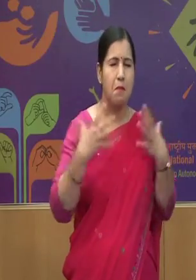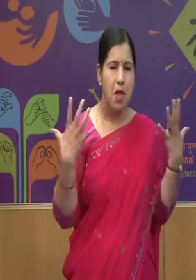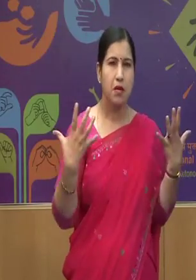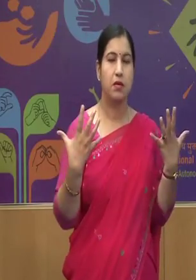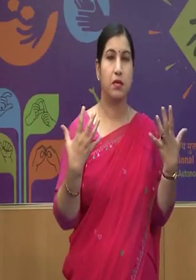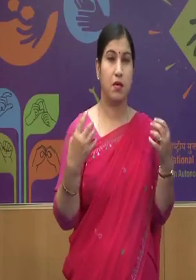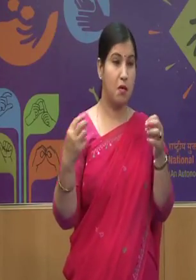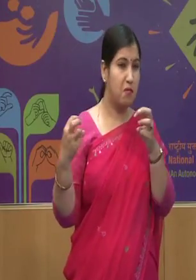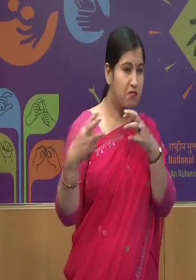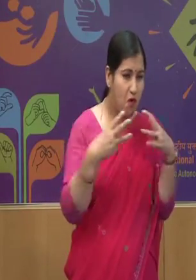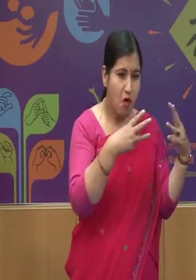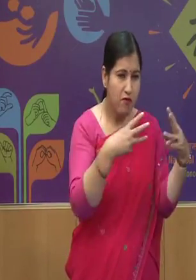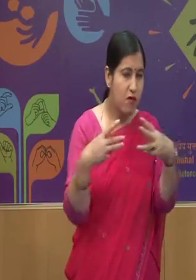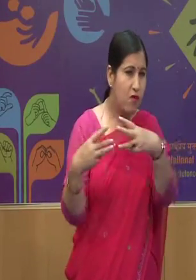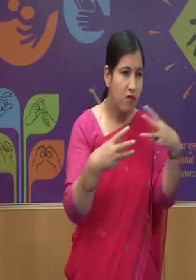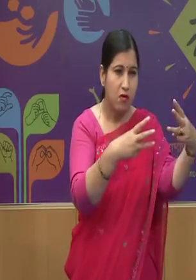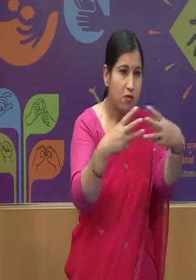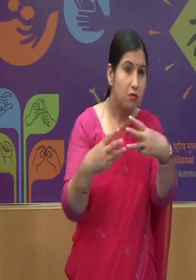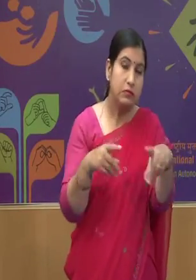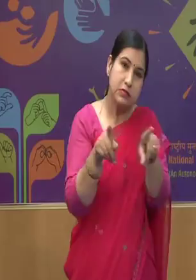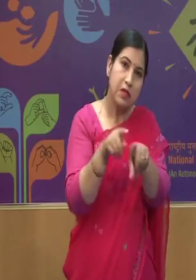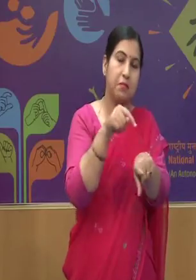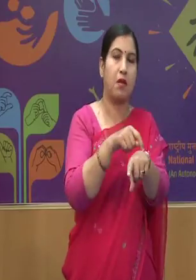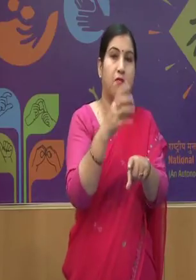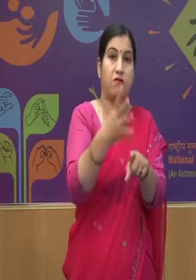important wars were fought during this period.